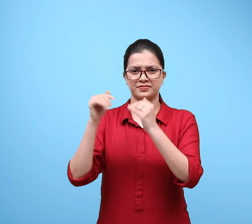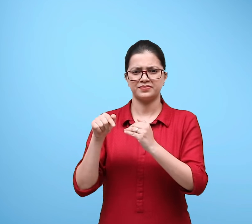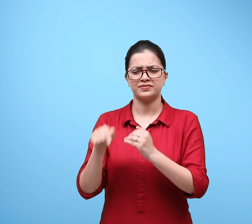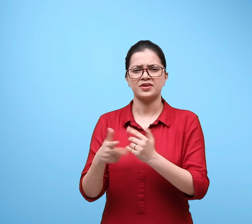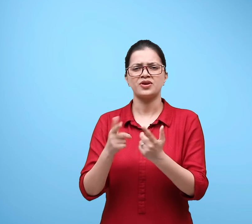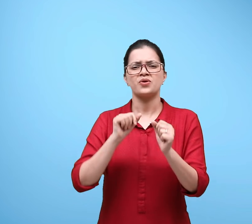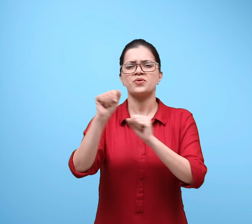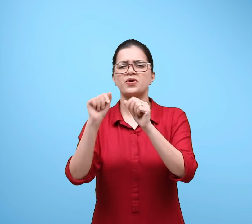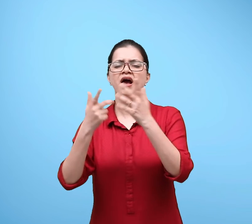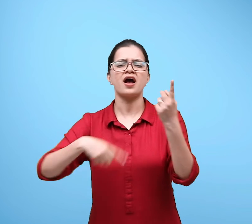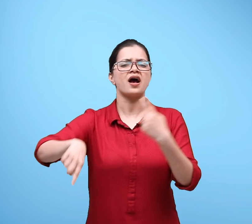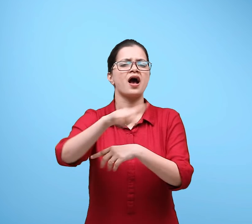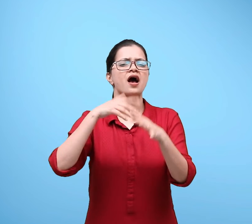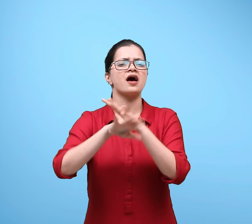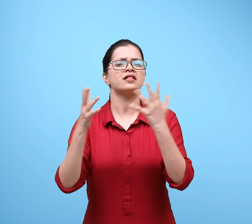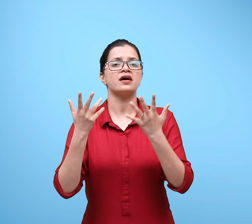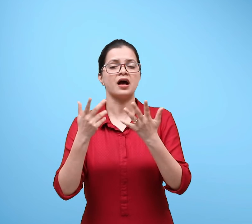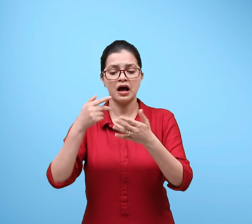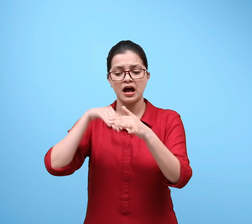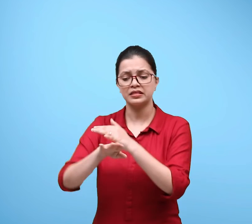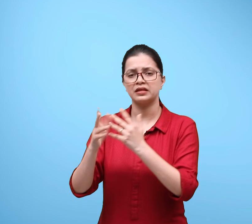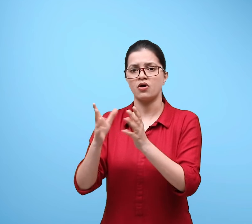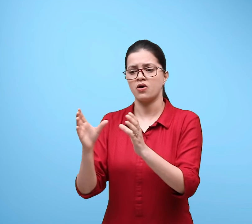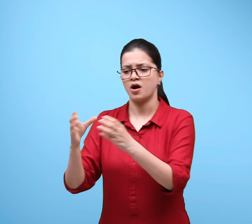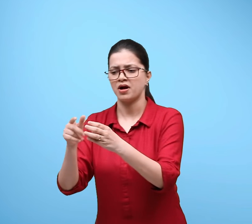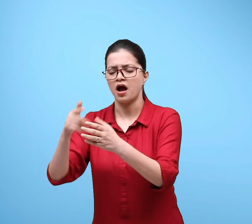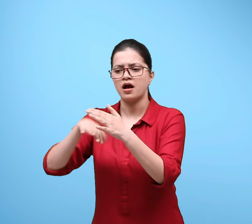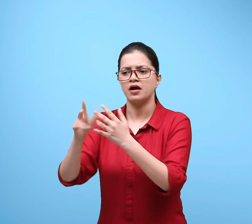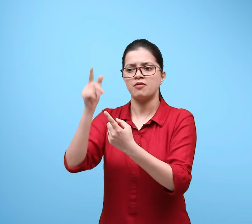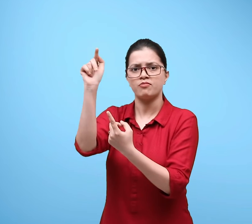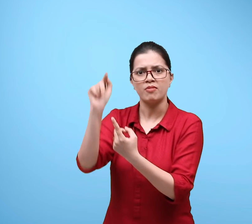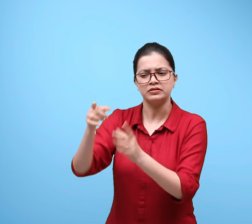Things are grouped together for convenience and to study their properties.